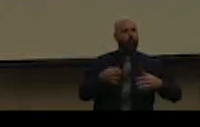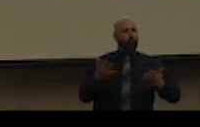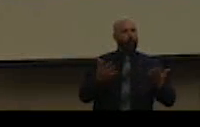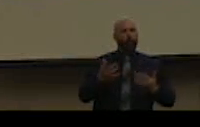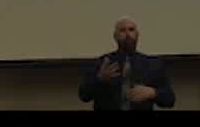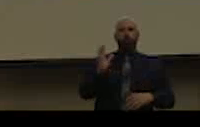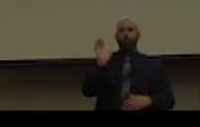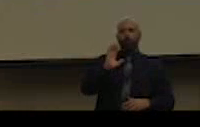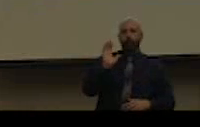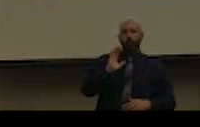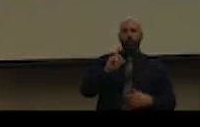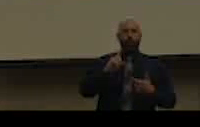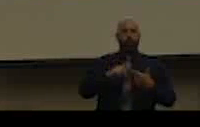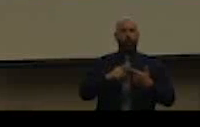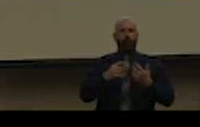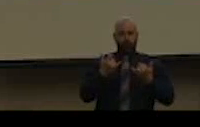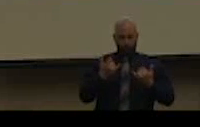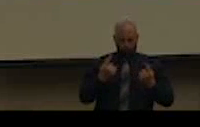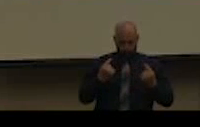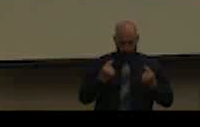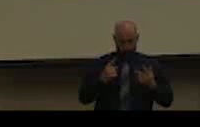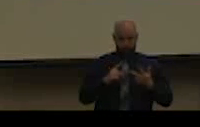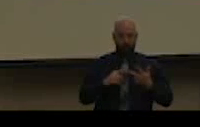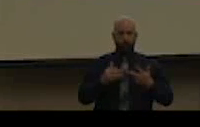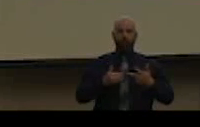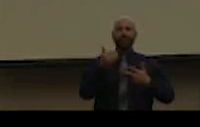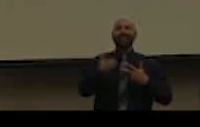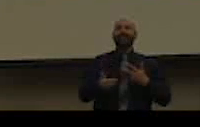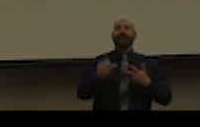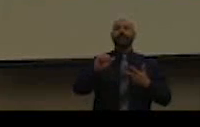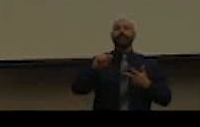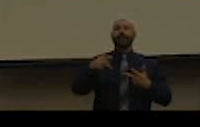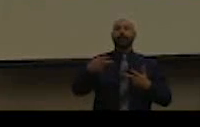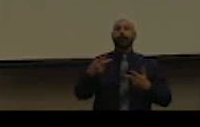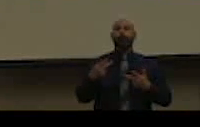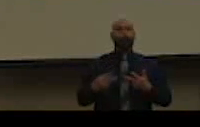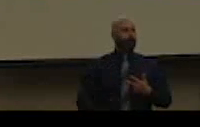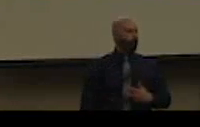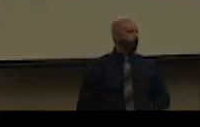where we want to go with it. To piggyback on Paula.